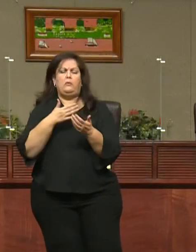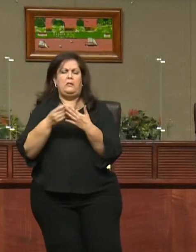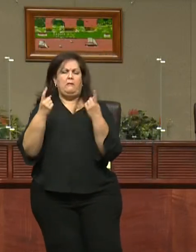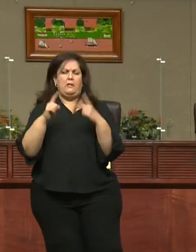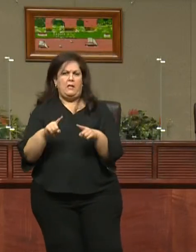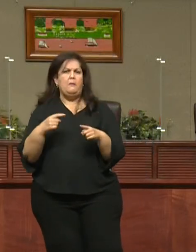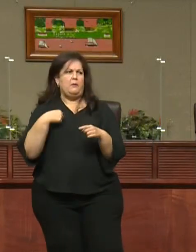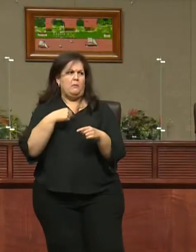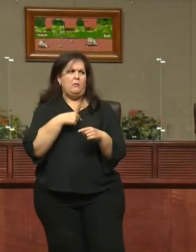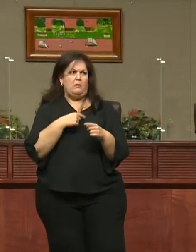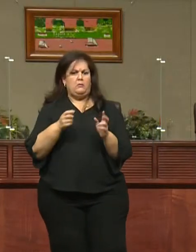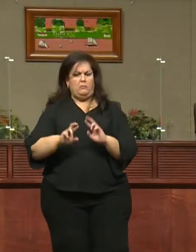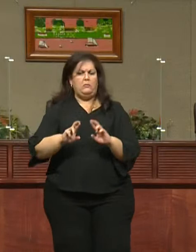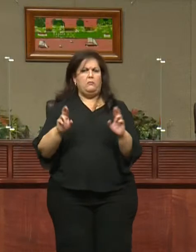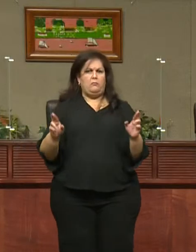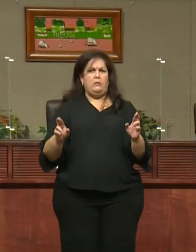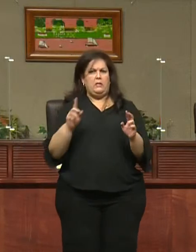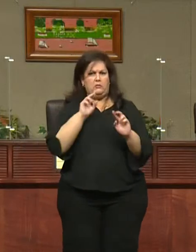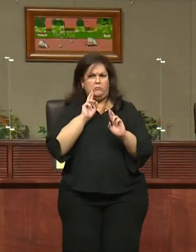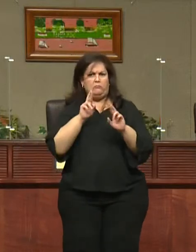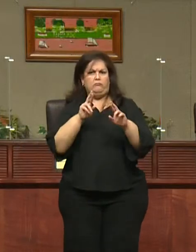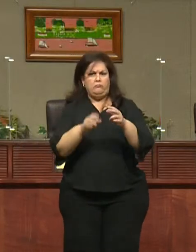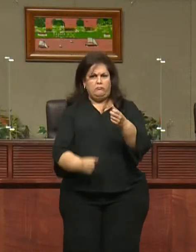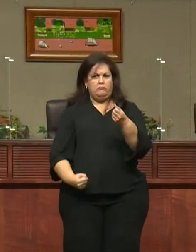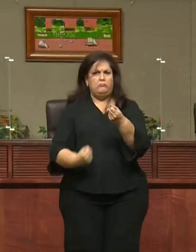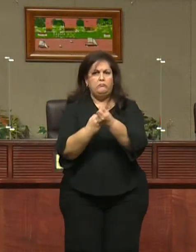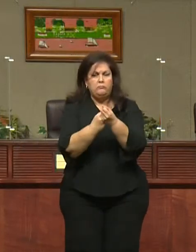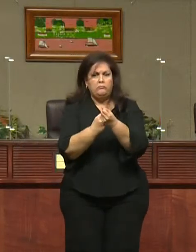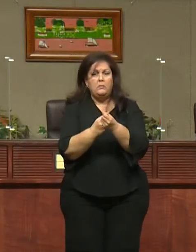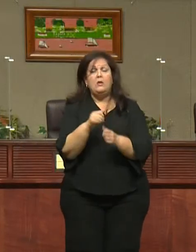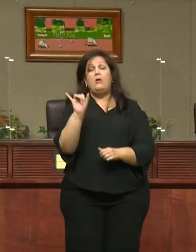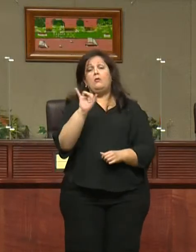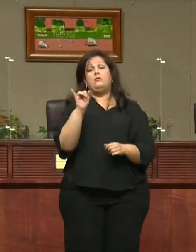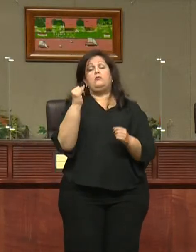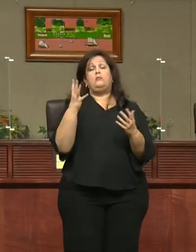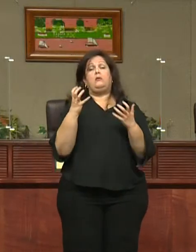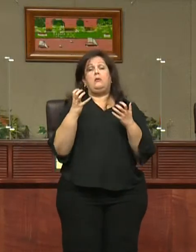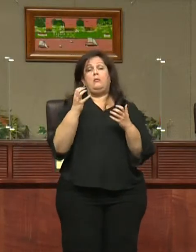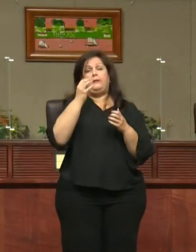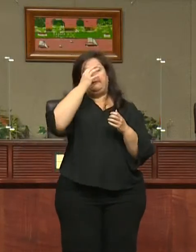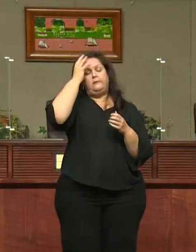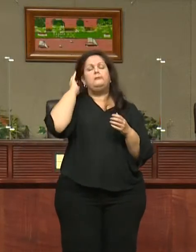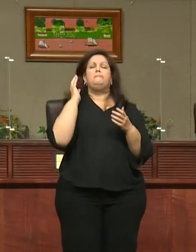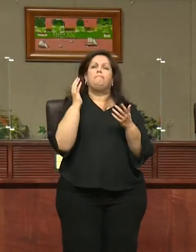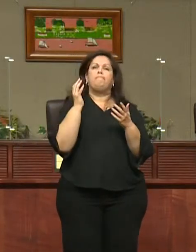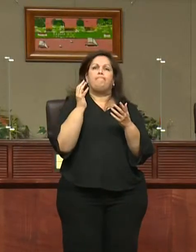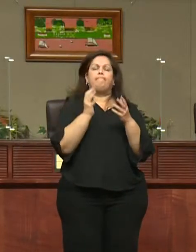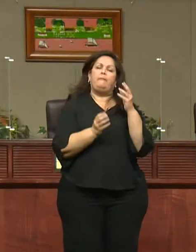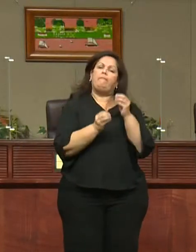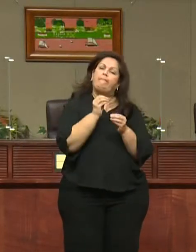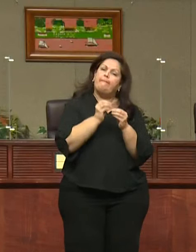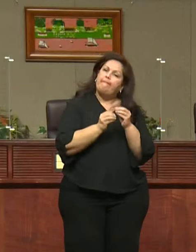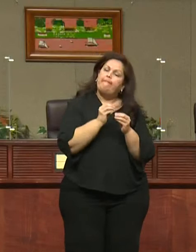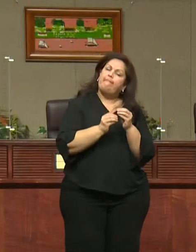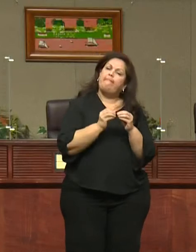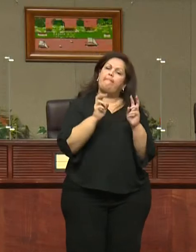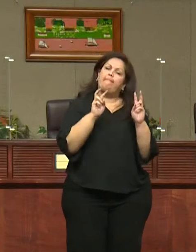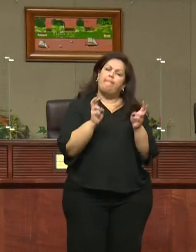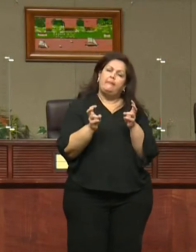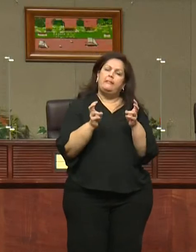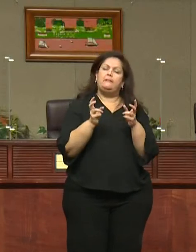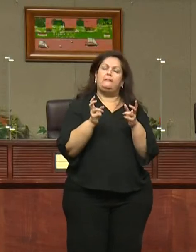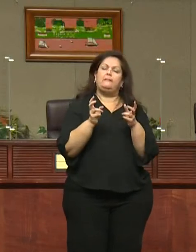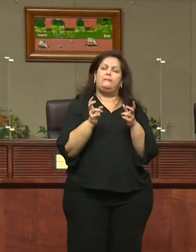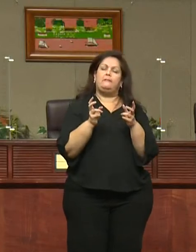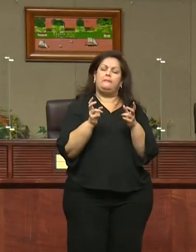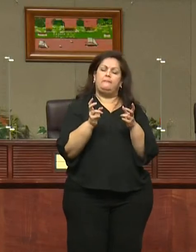very quickly. And we want to also repair some of the damage that has been done to our local businesses,